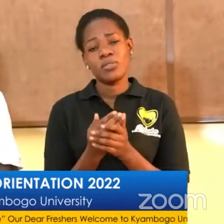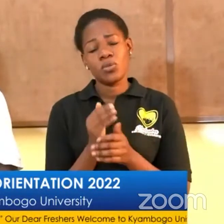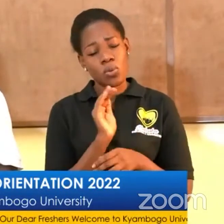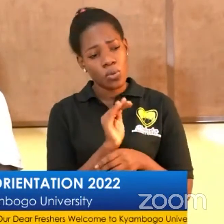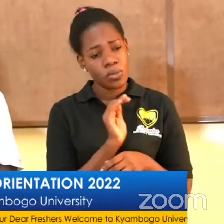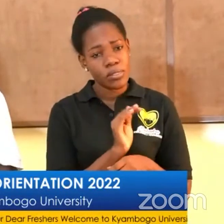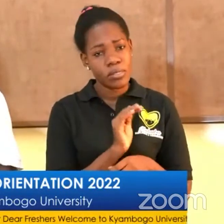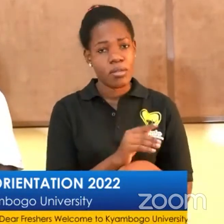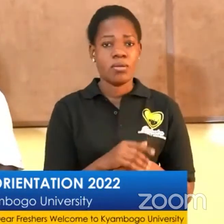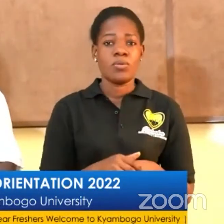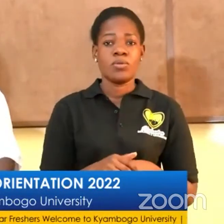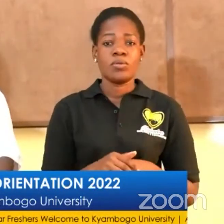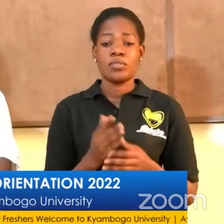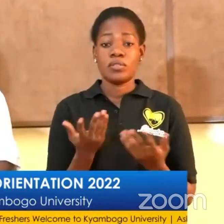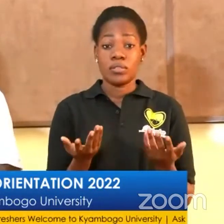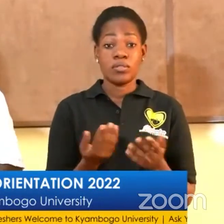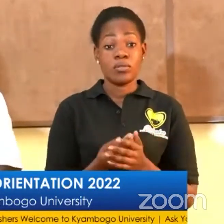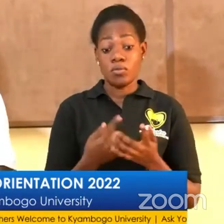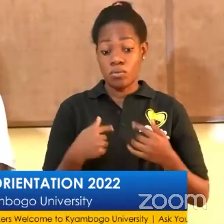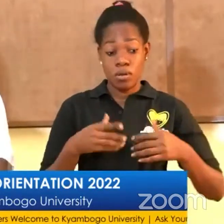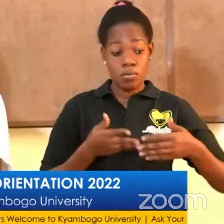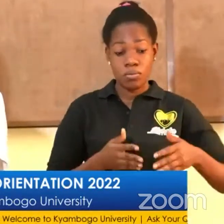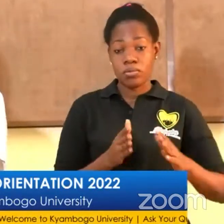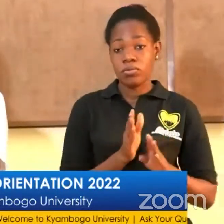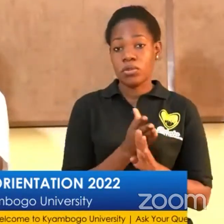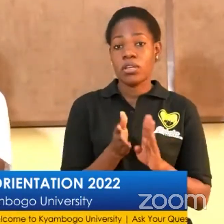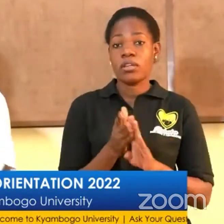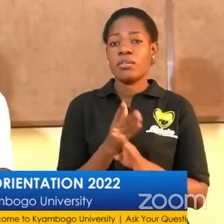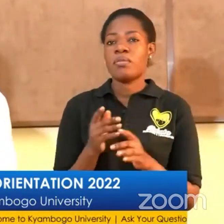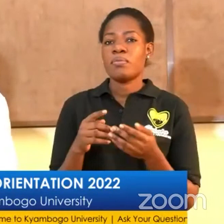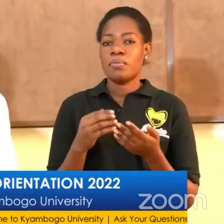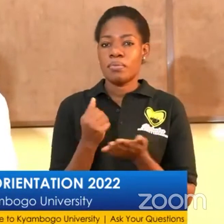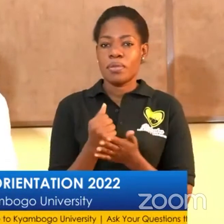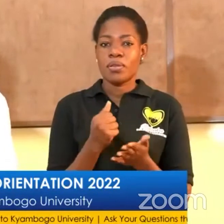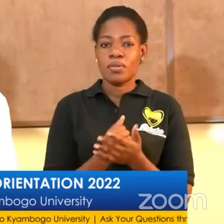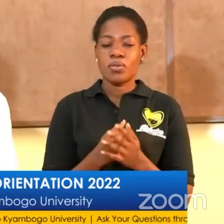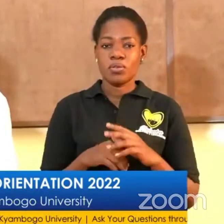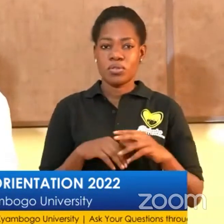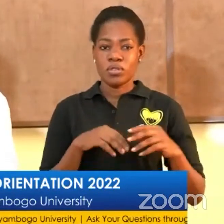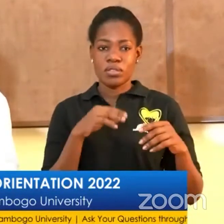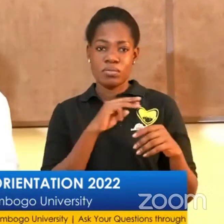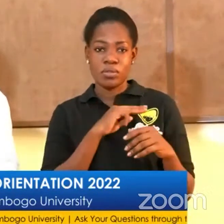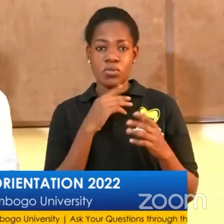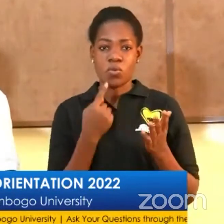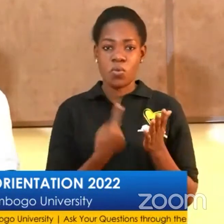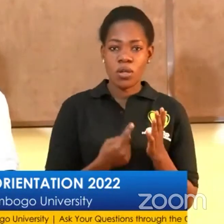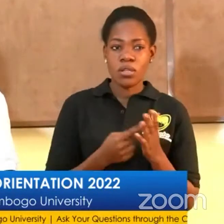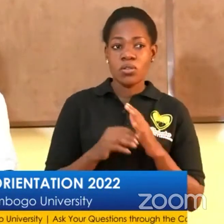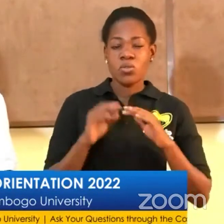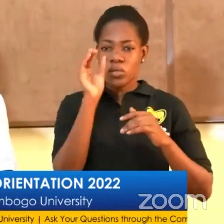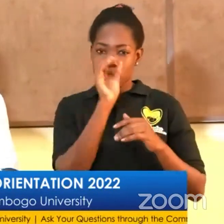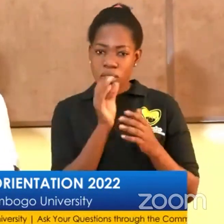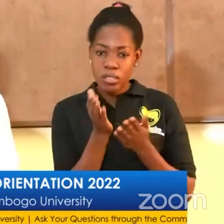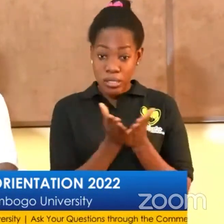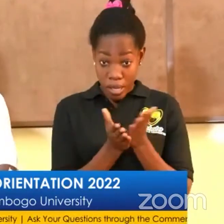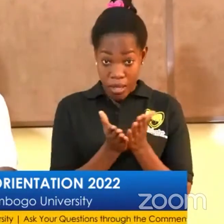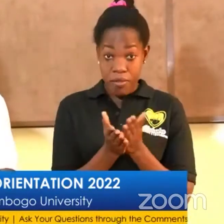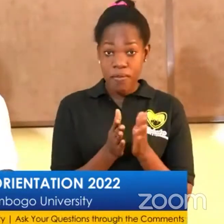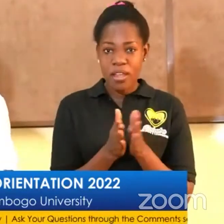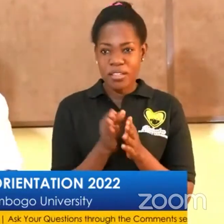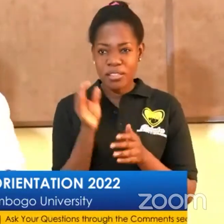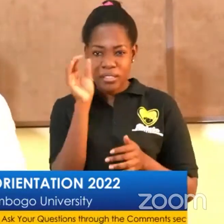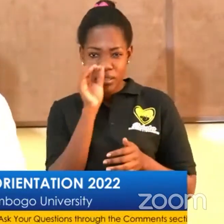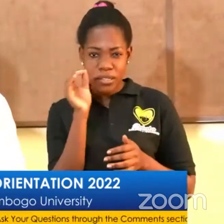to guide you. Because our motto says to serve and not to seek for rest. So we shall